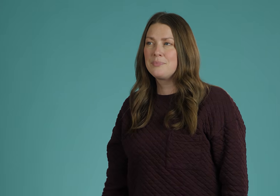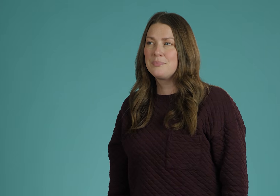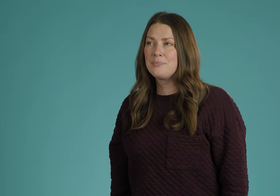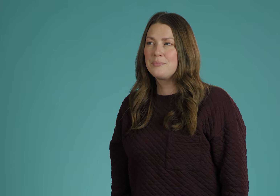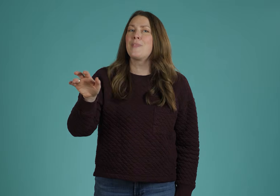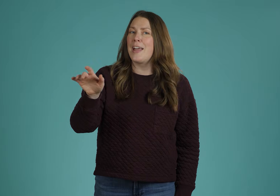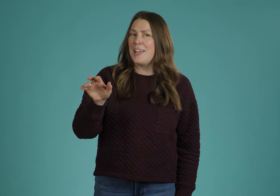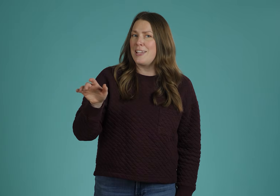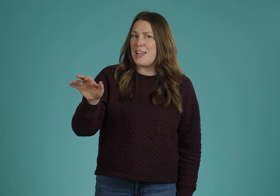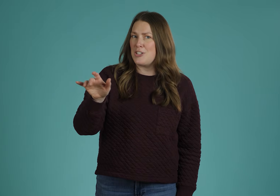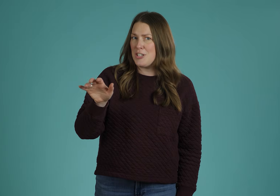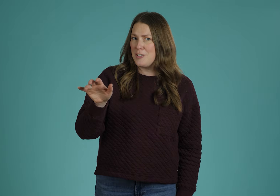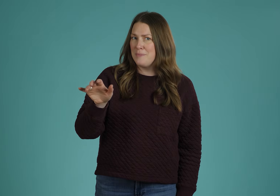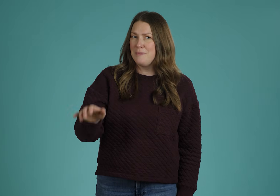register. Cashier.